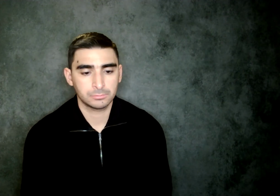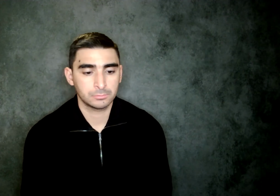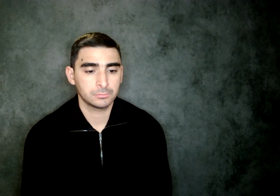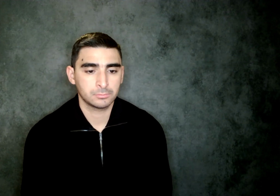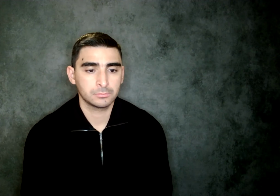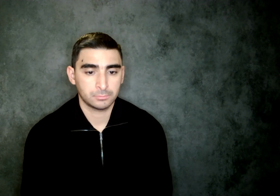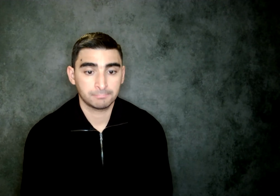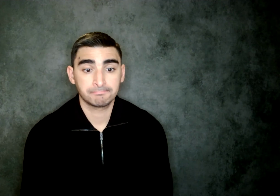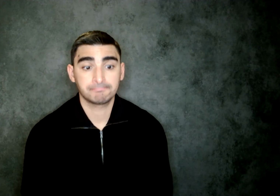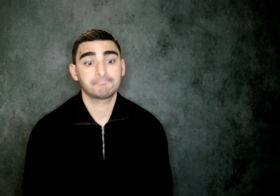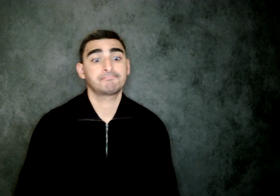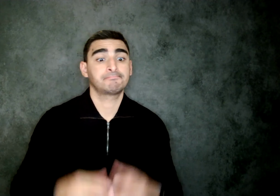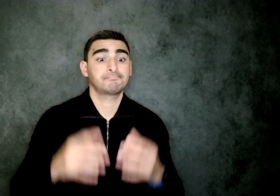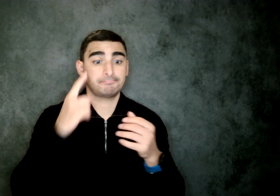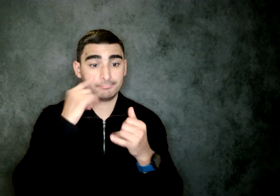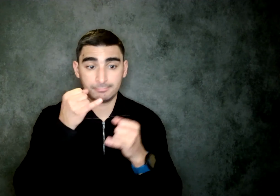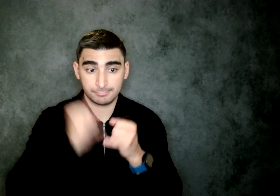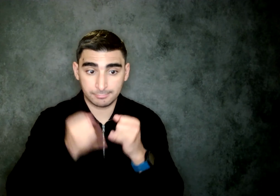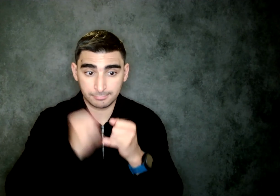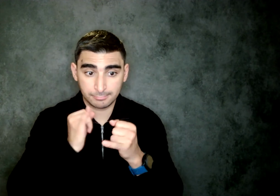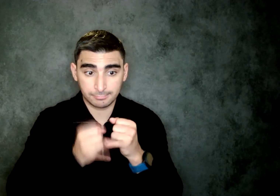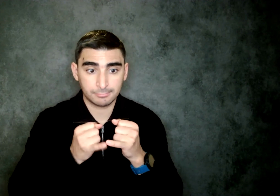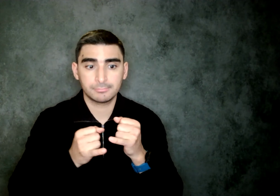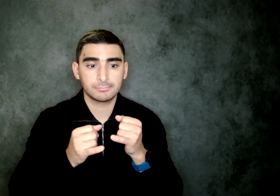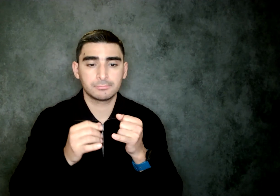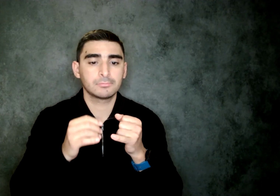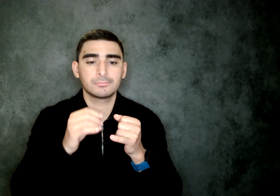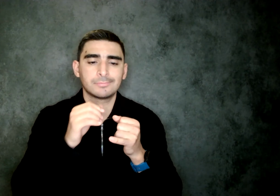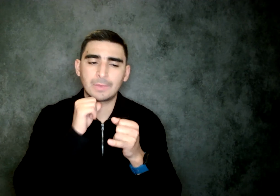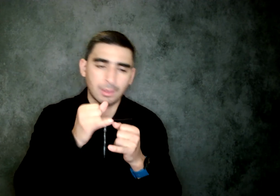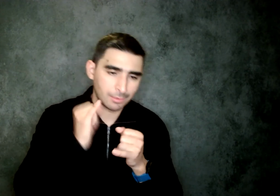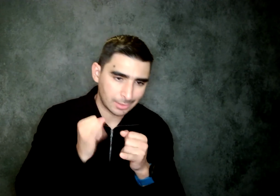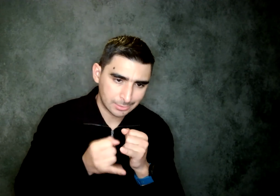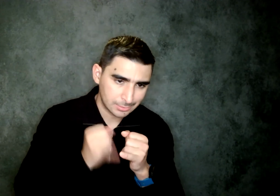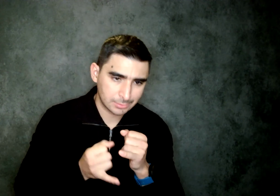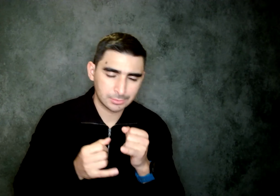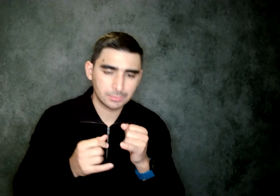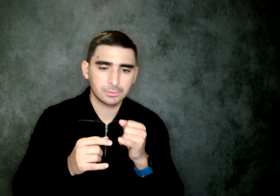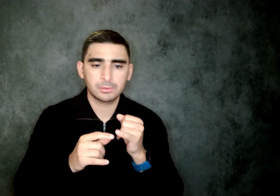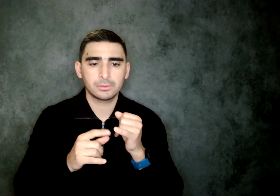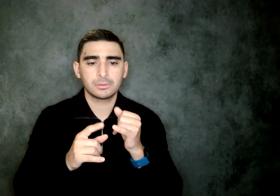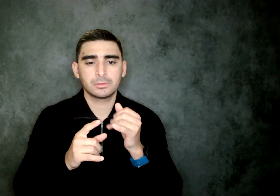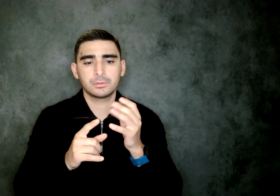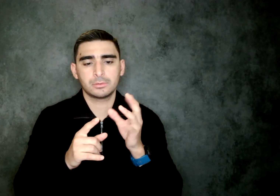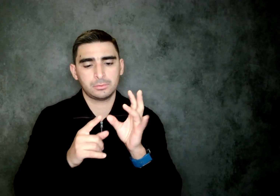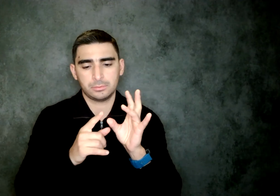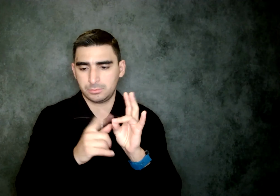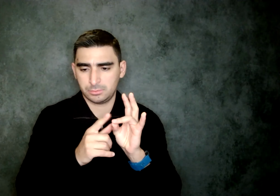And then I think the last thing is, not the last thing, but the thing I'm remembering that stood out to me